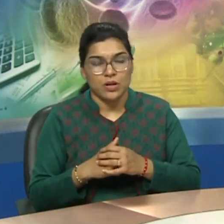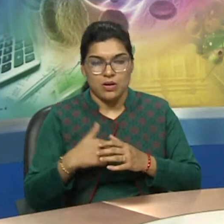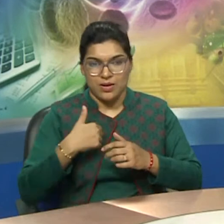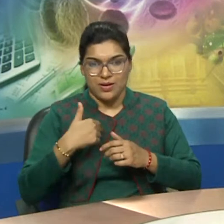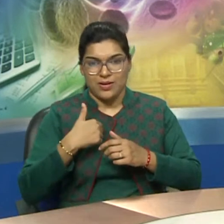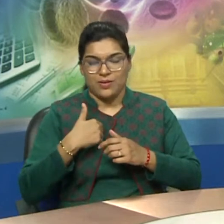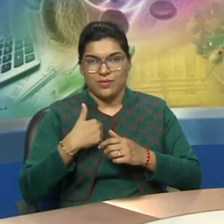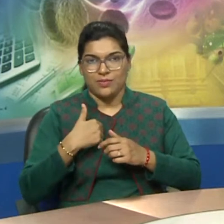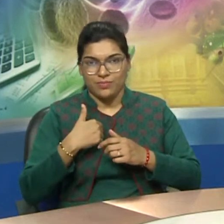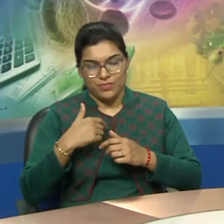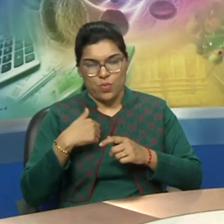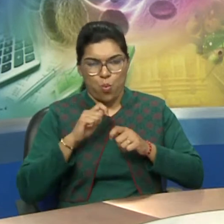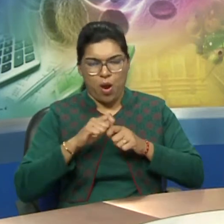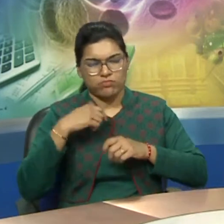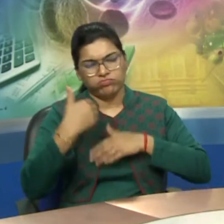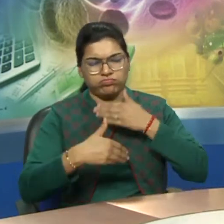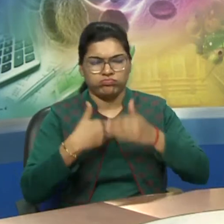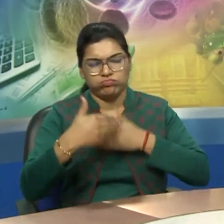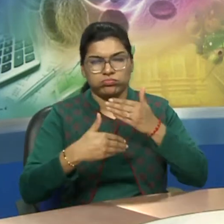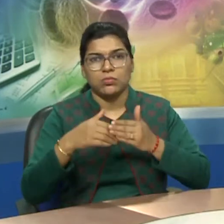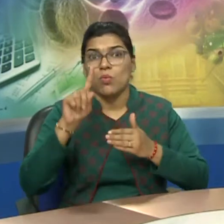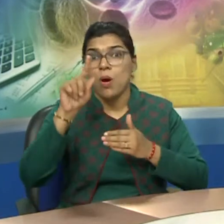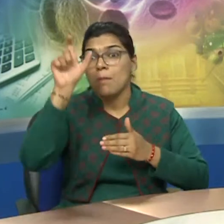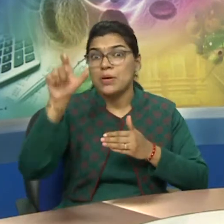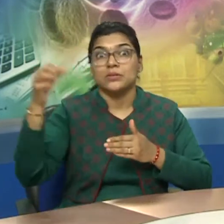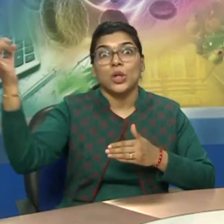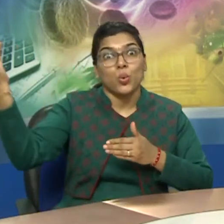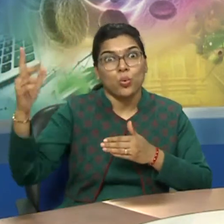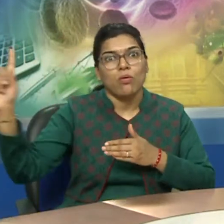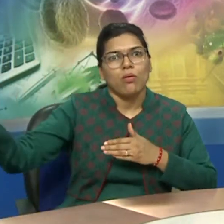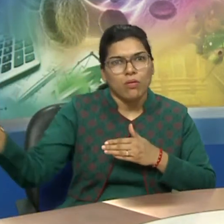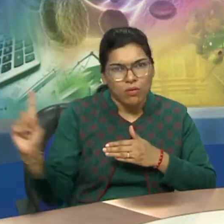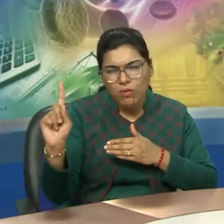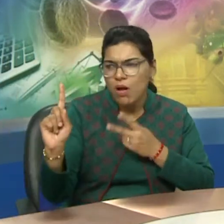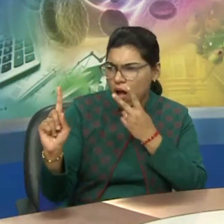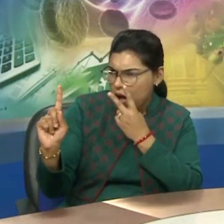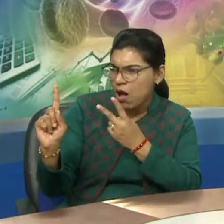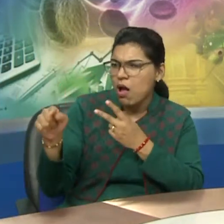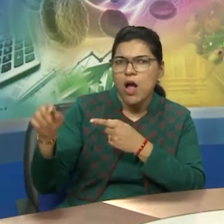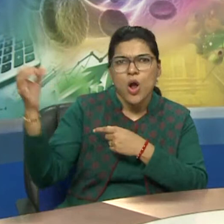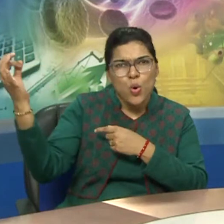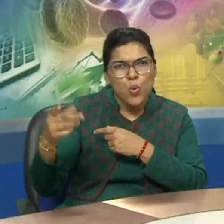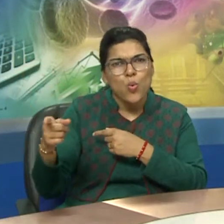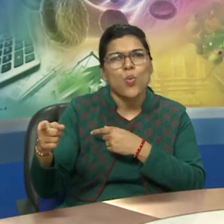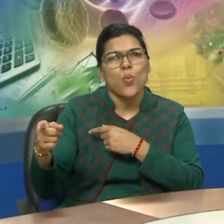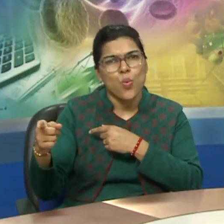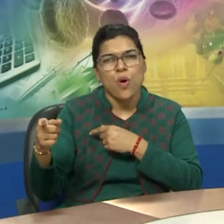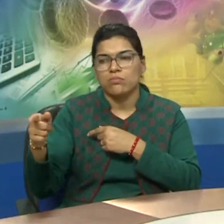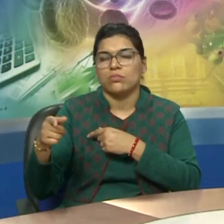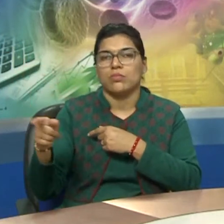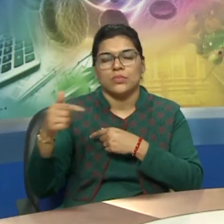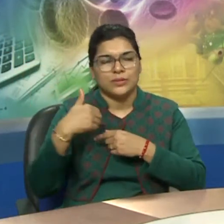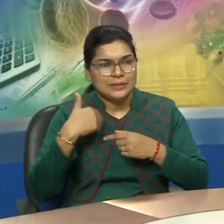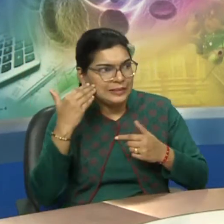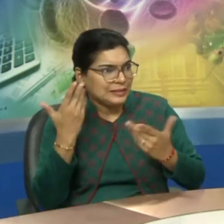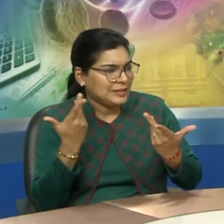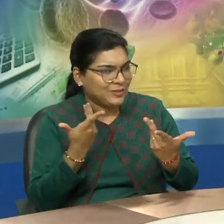point tells that if we are working in a team and there are some other members,